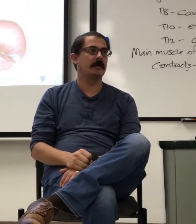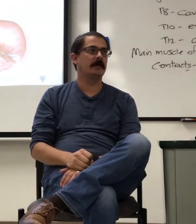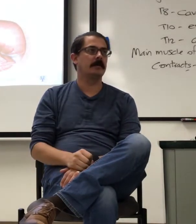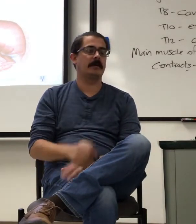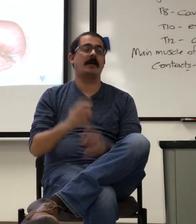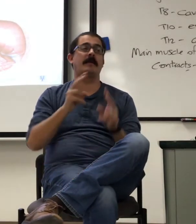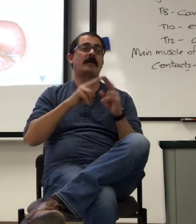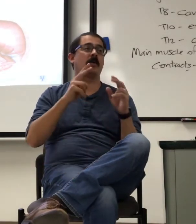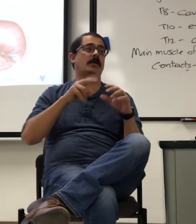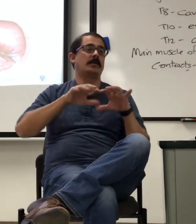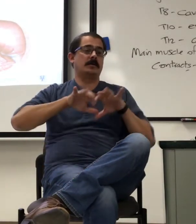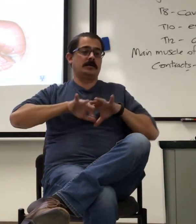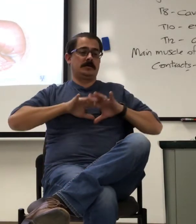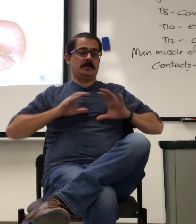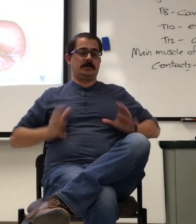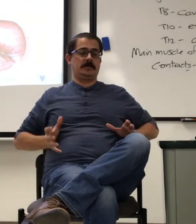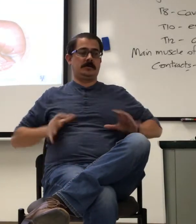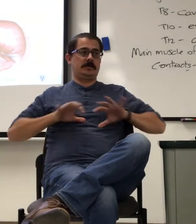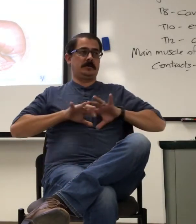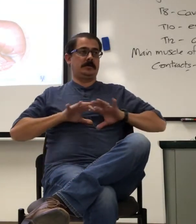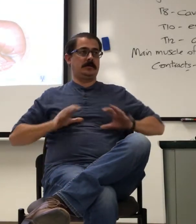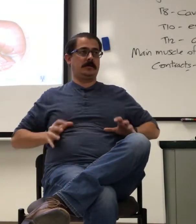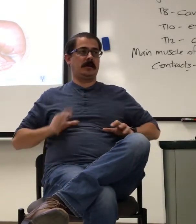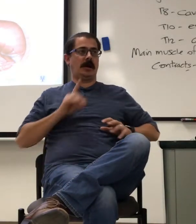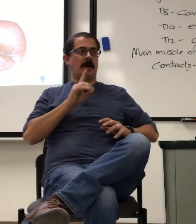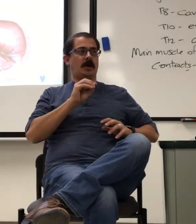very large domy space is what I'm trying to say.